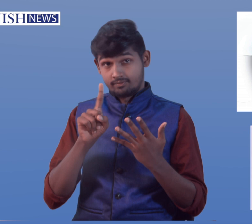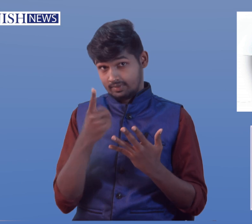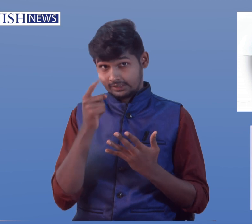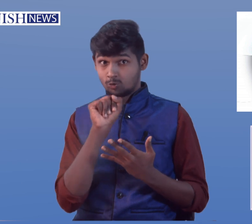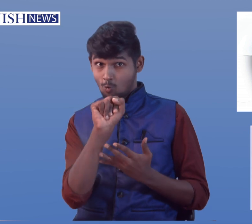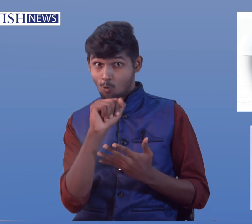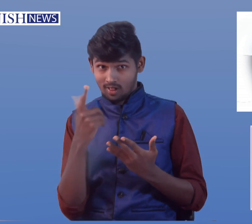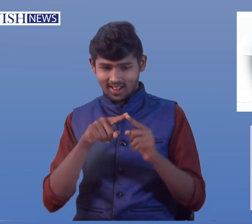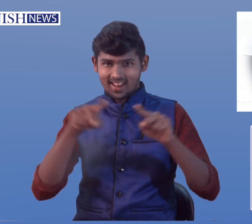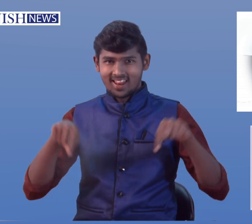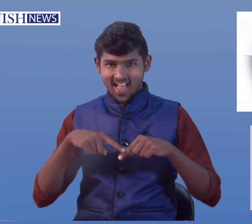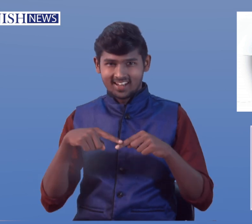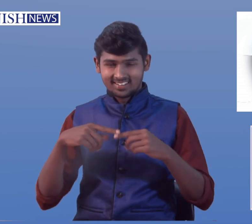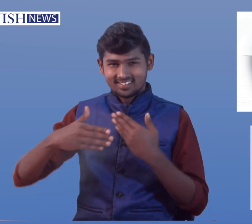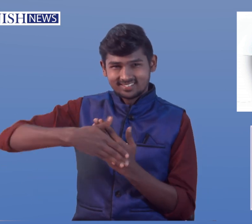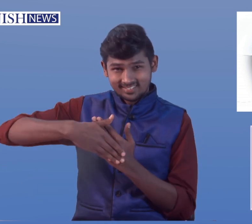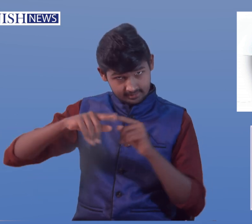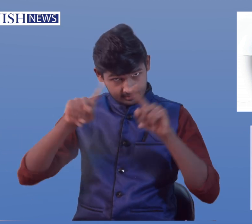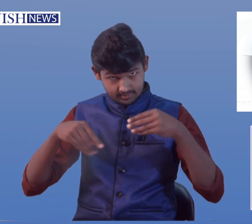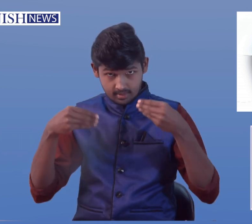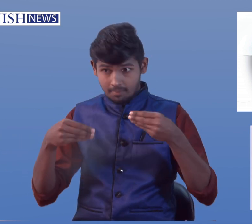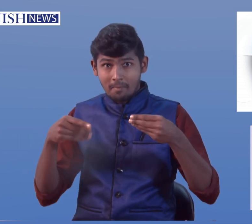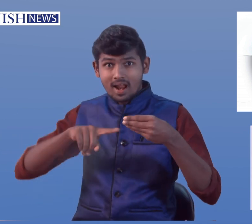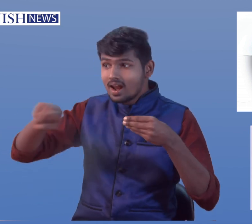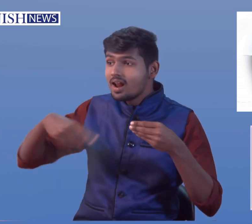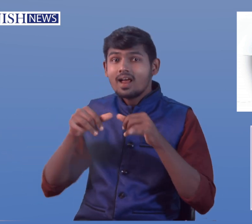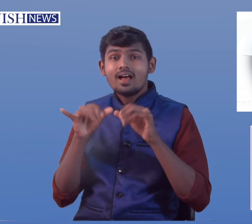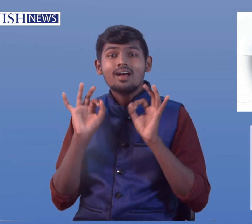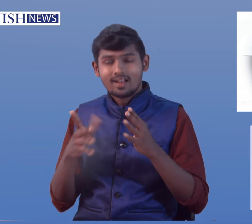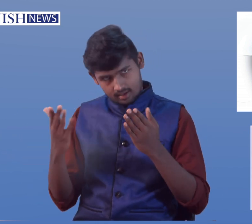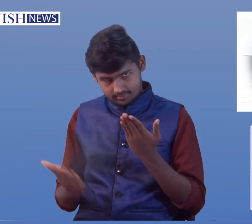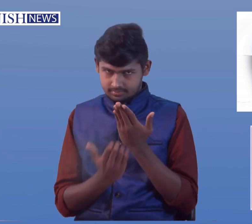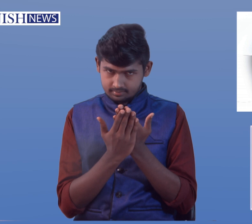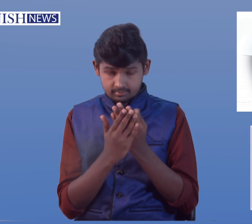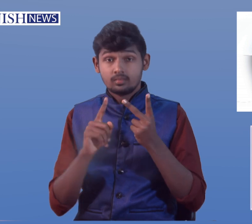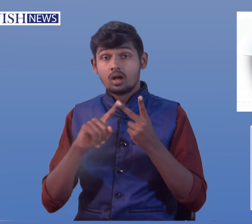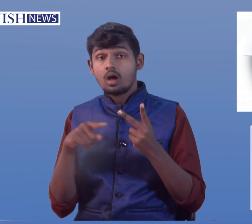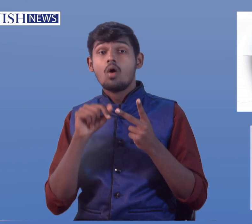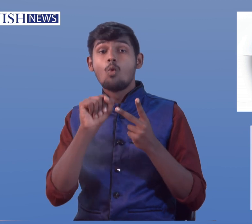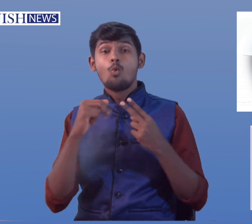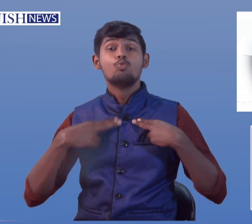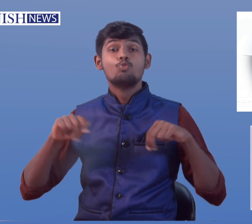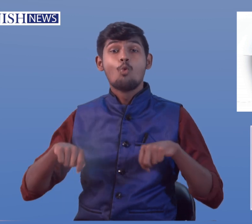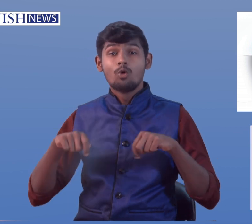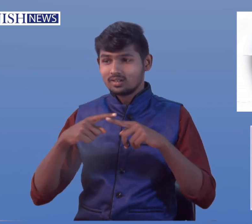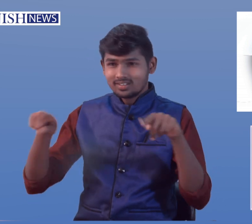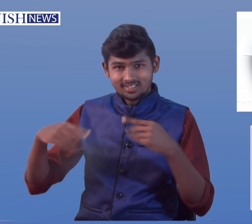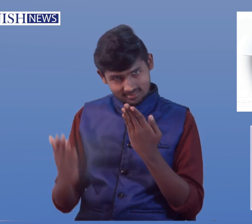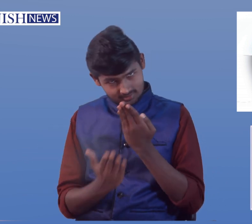on a voluntary basis. The Department of Land Resources said that the UL PIN scheme has been launched in